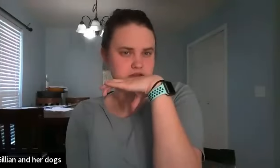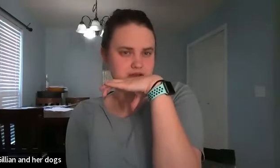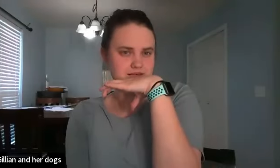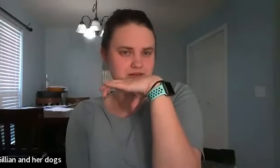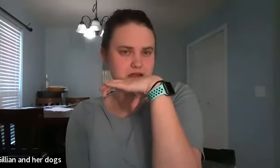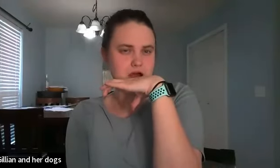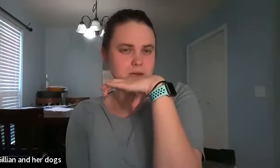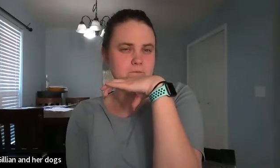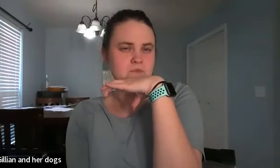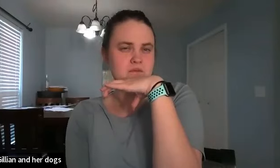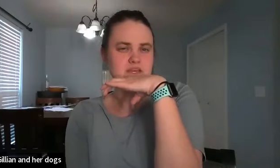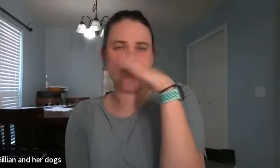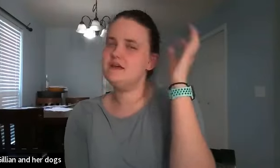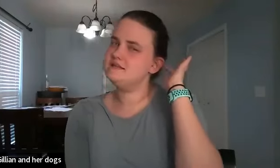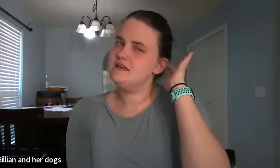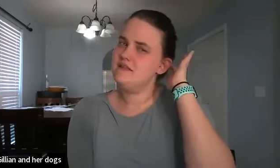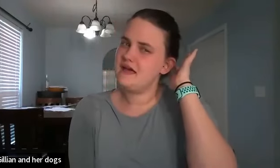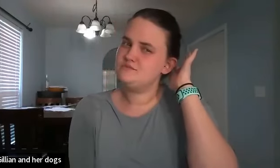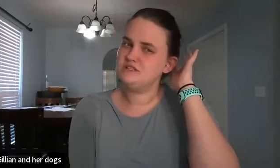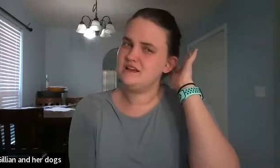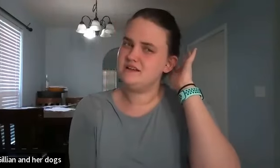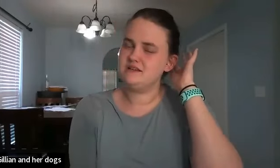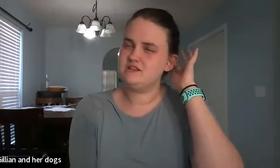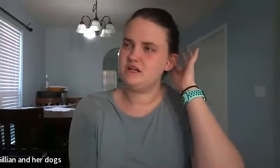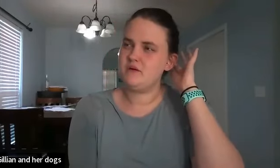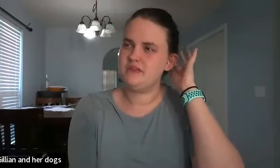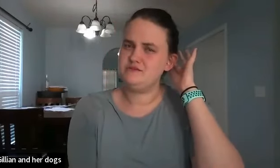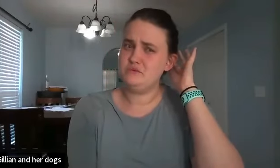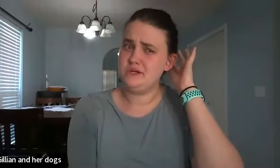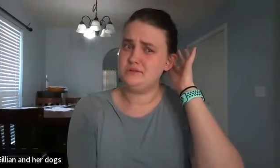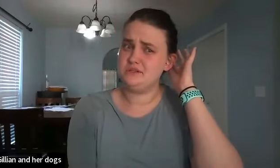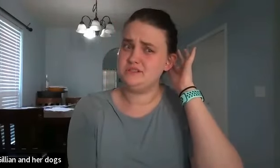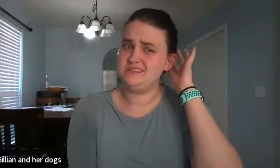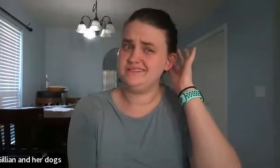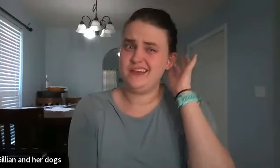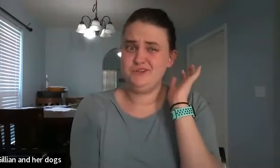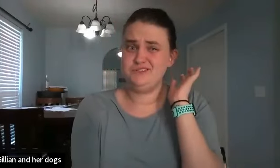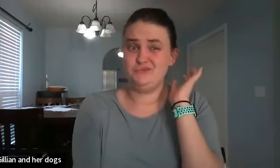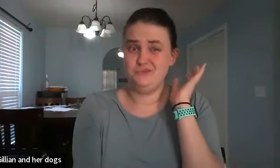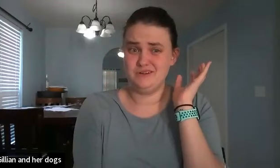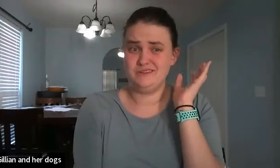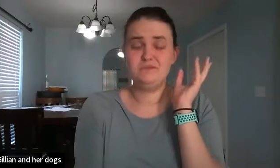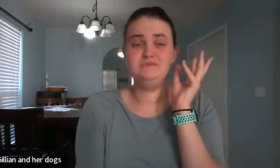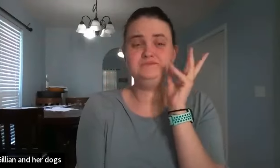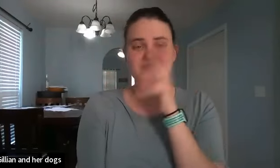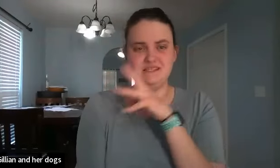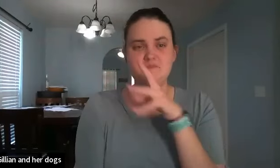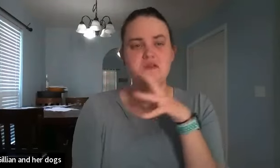it, because that's more talking about, well, that's a weird person, like that person's weird, that one, something like